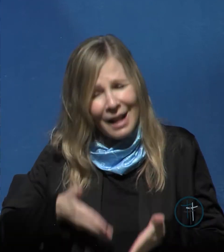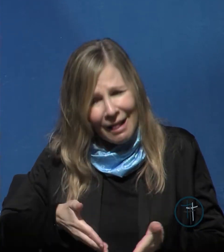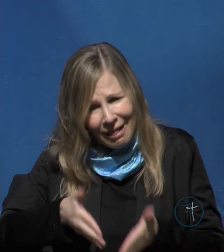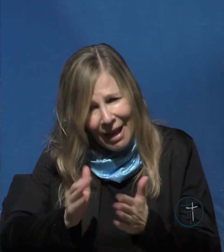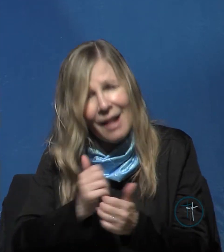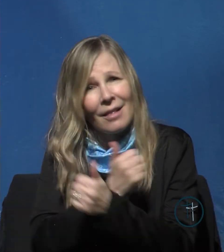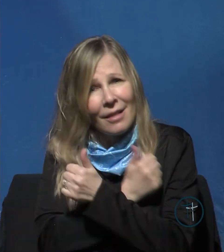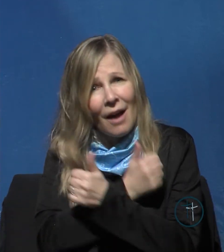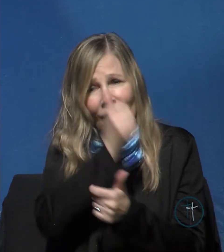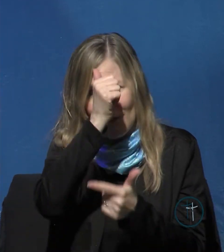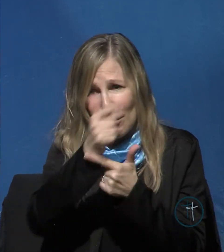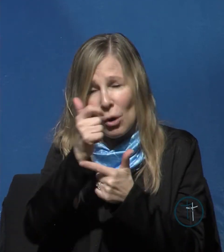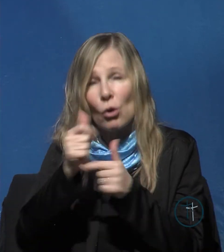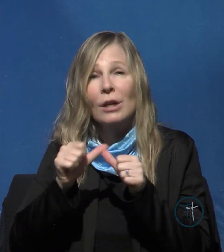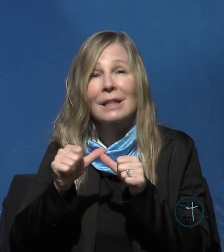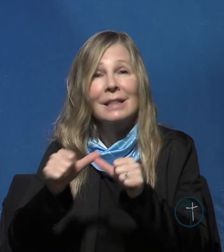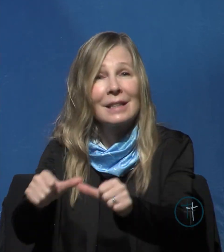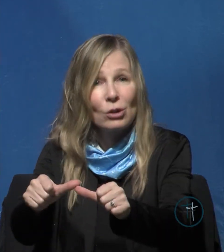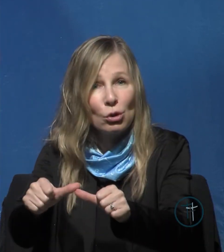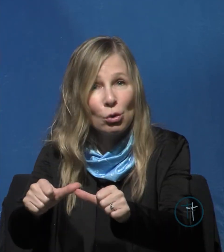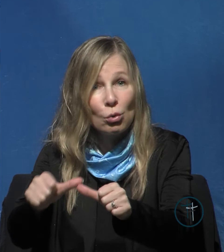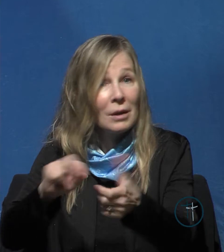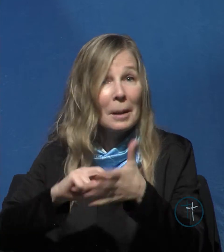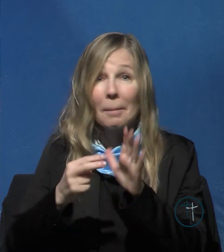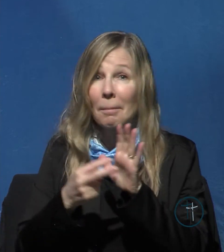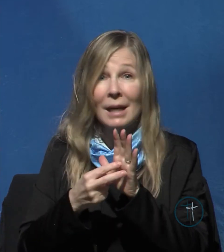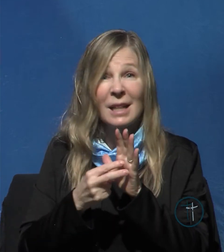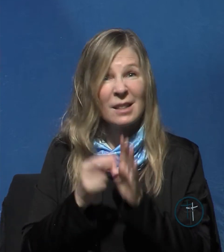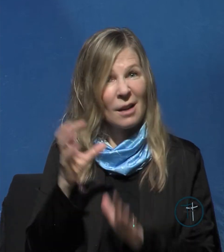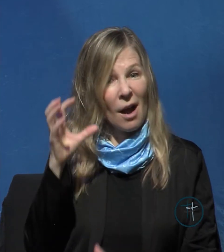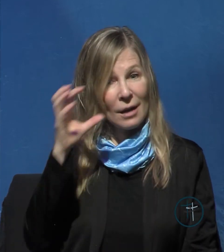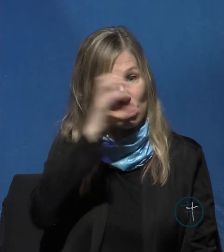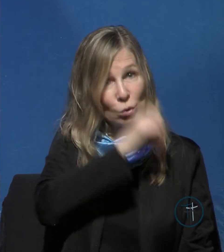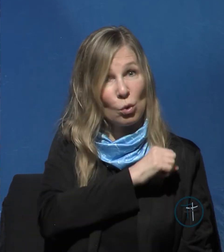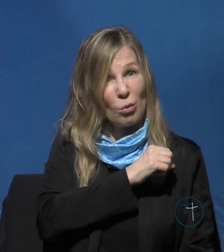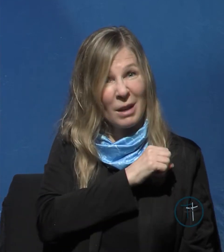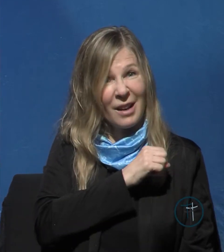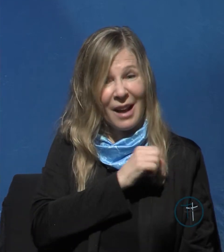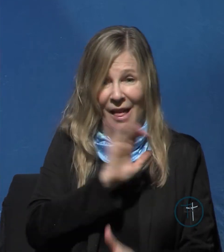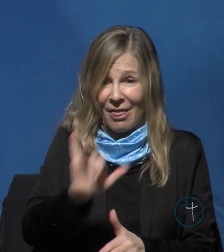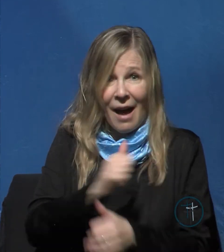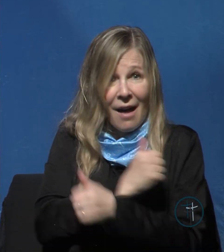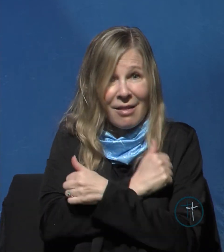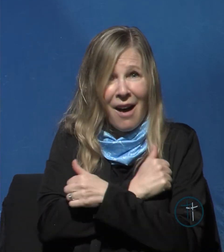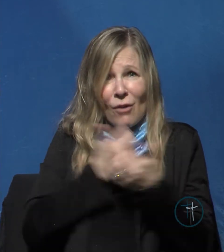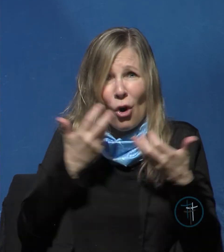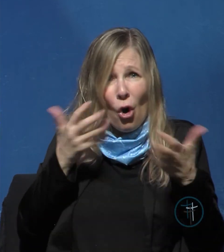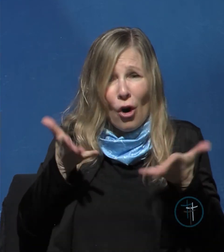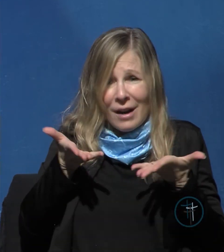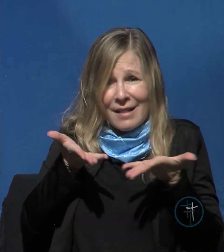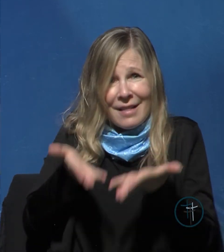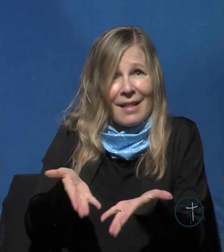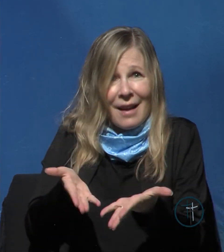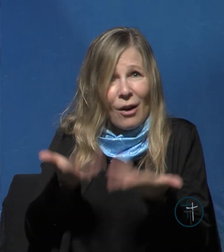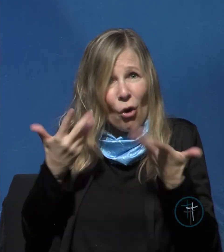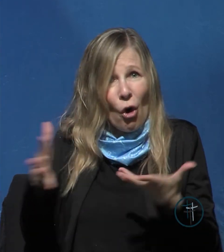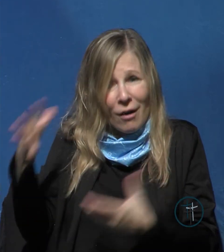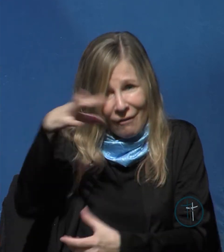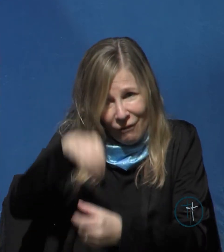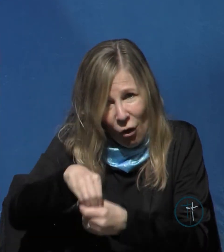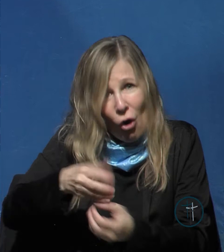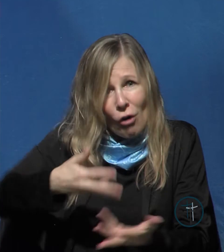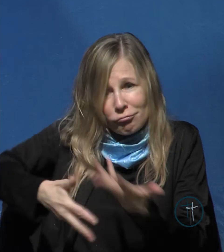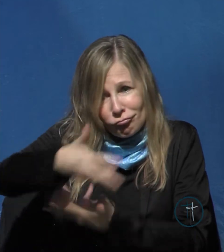of the brethren continue. In other words, the assumption is that this is already a part of the life of those who are in the body